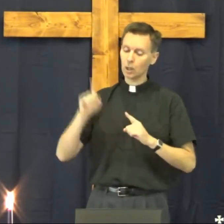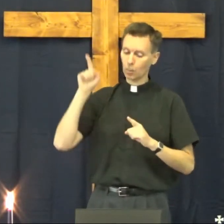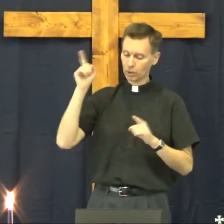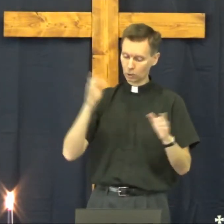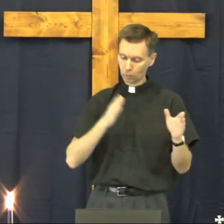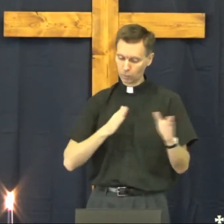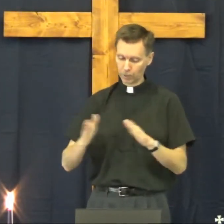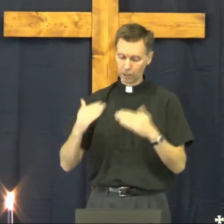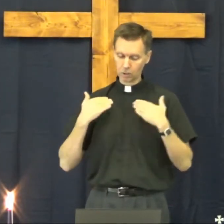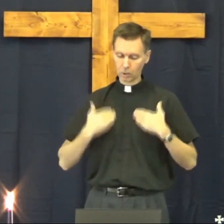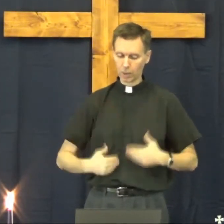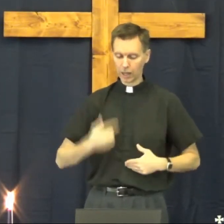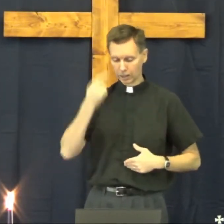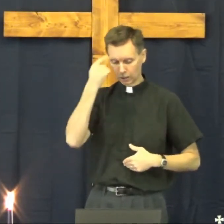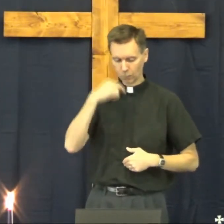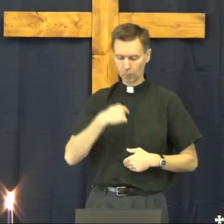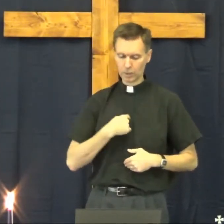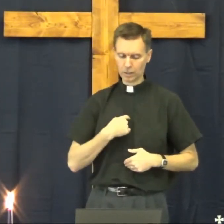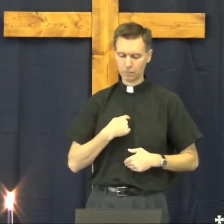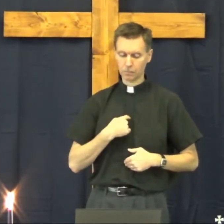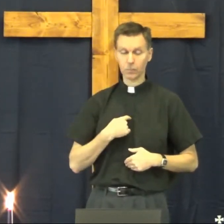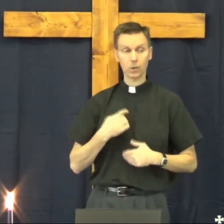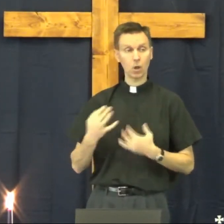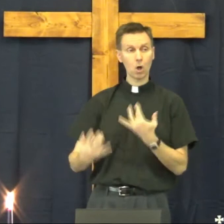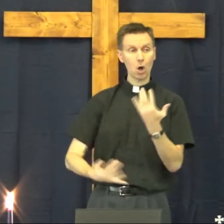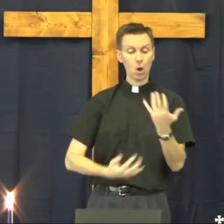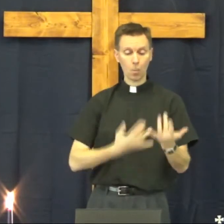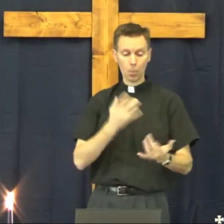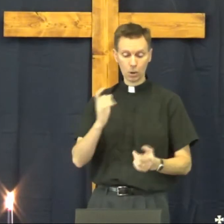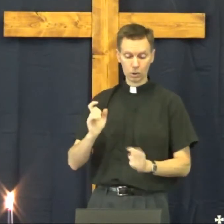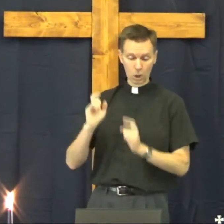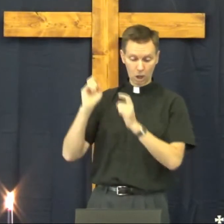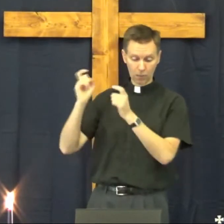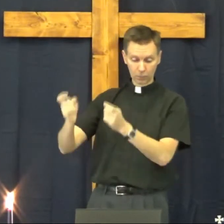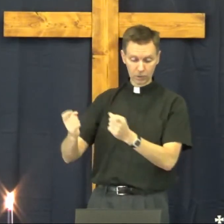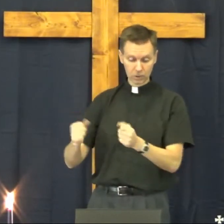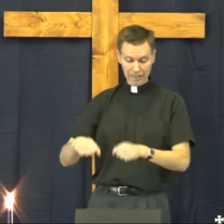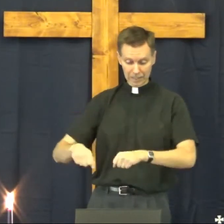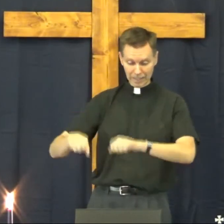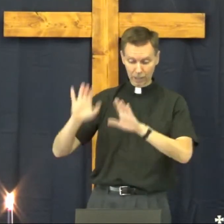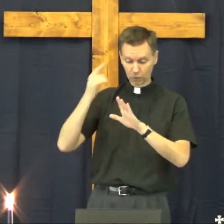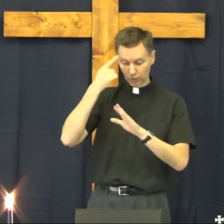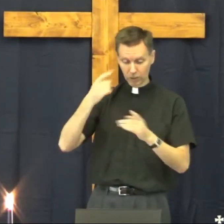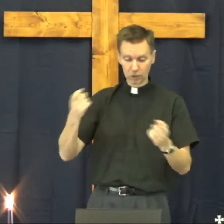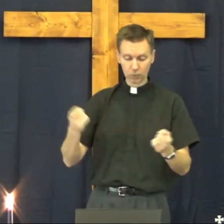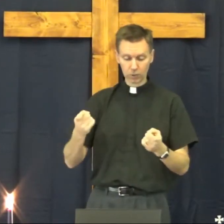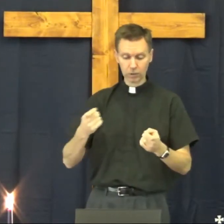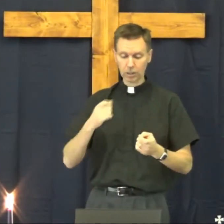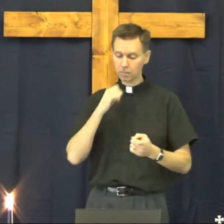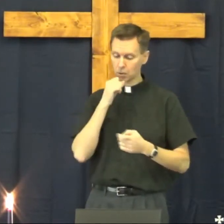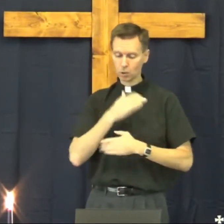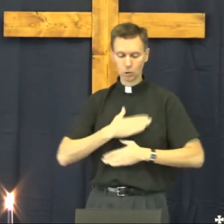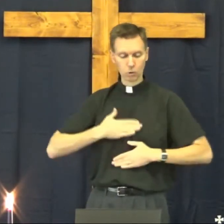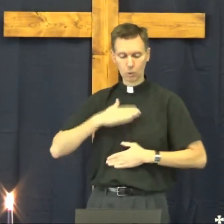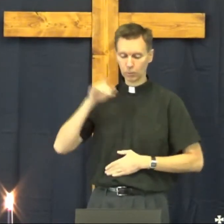but you prepared a body for me. Burnt offerings and sacrifices for sin don't please